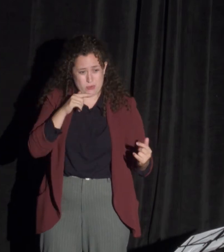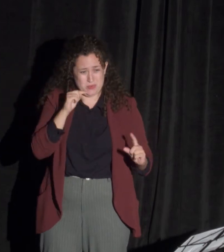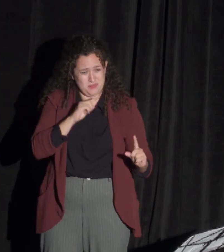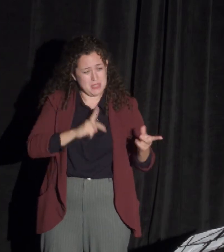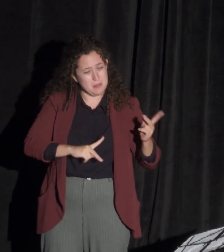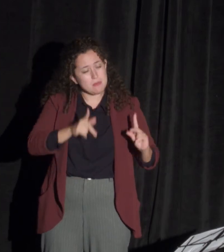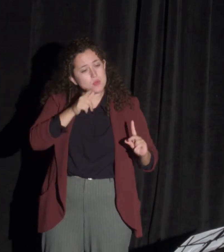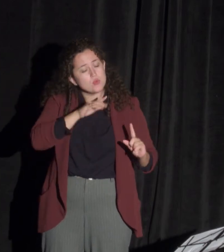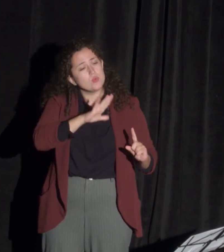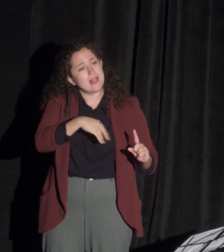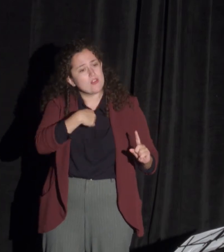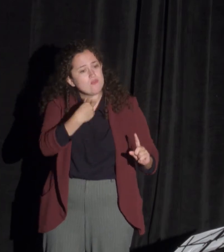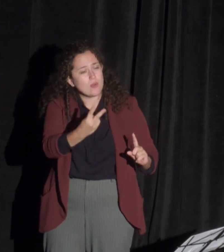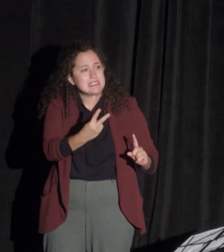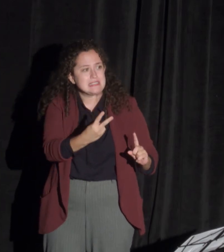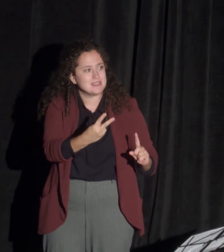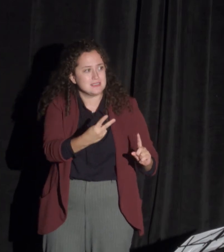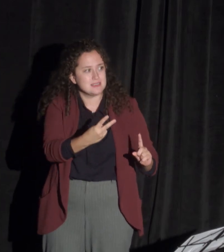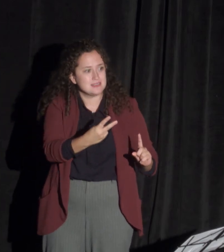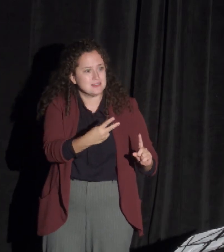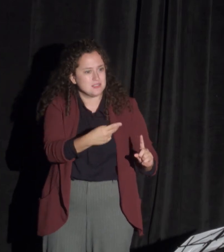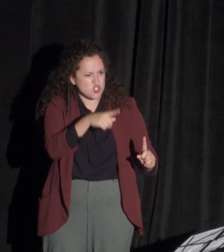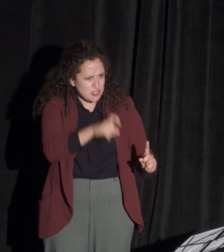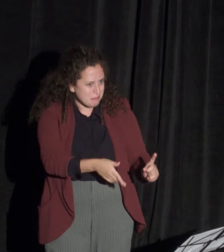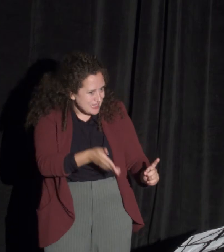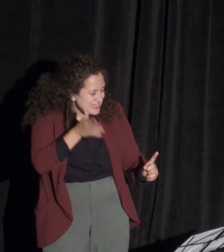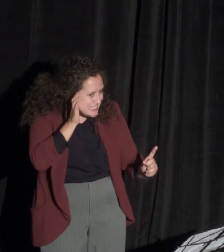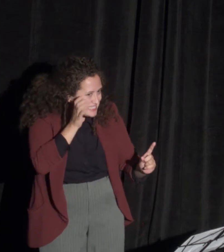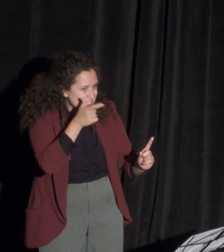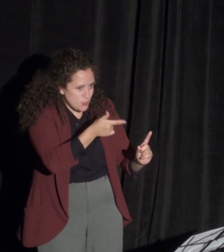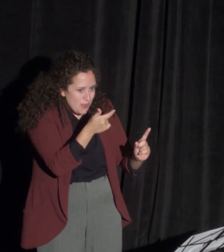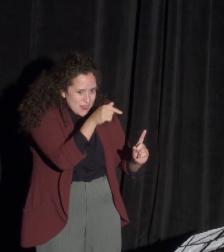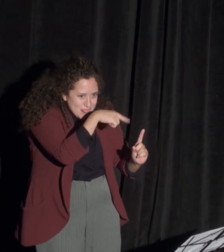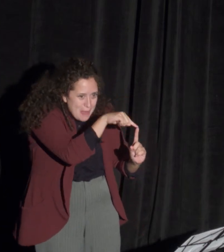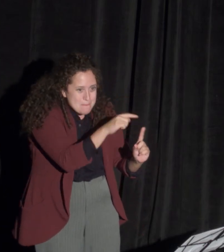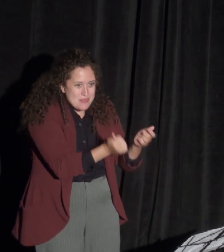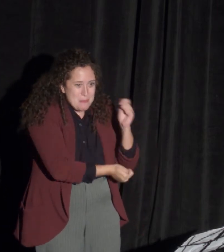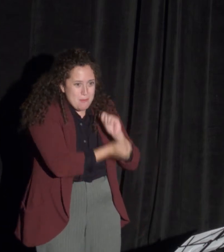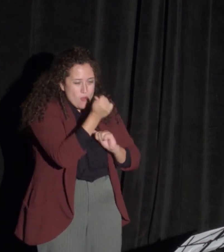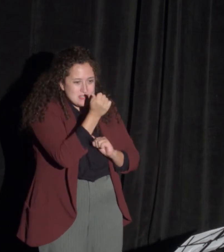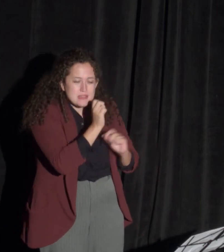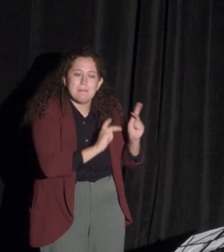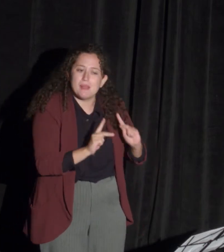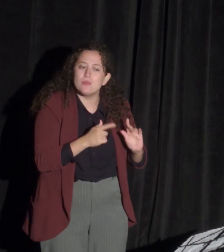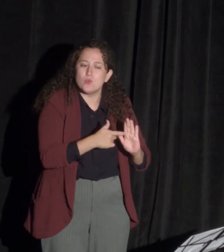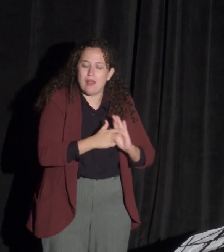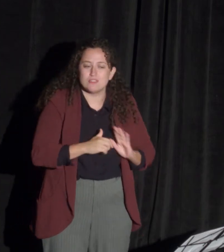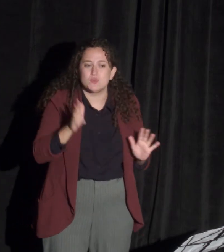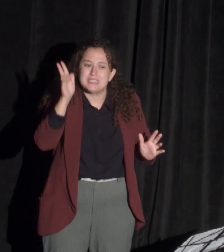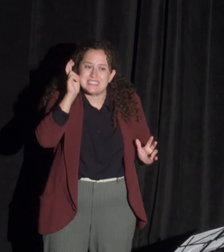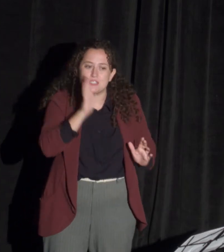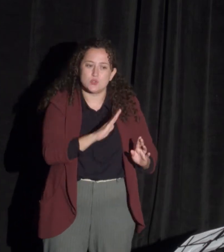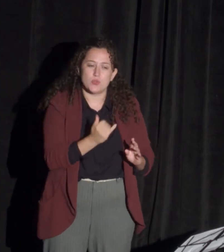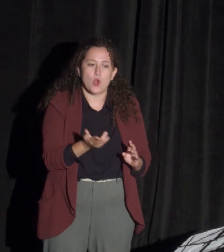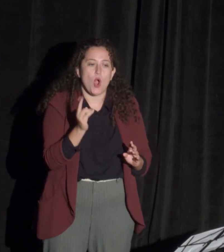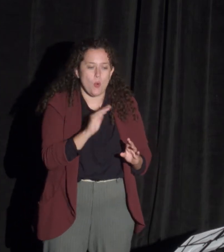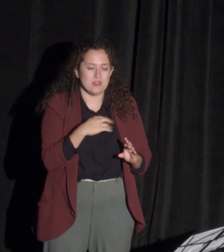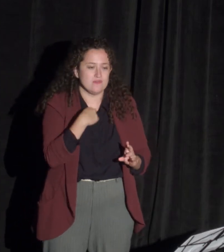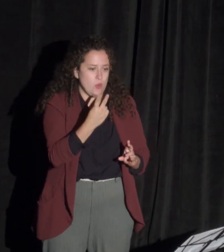most need to be heard and the people who most need to hear their own voices. So I wrote this book to help